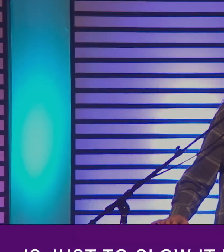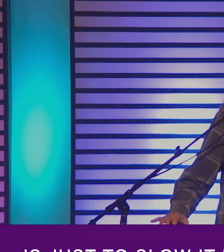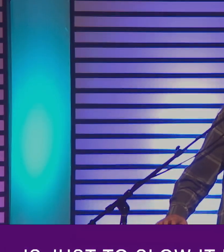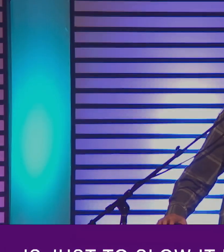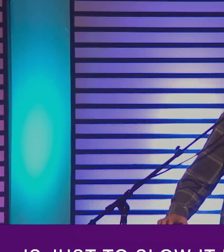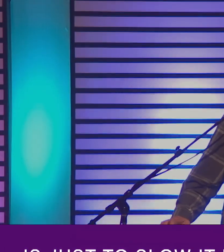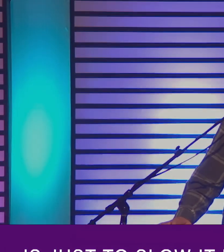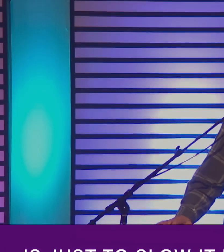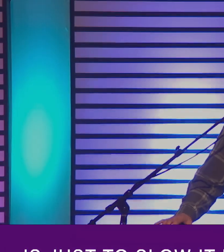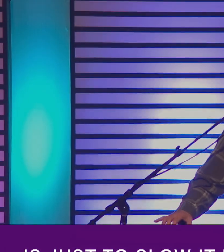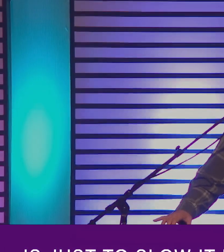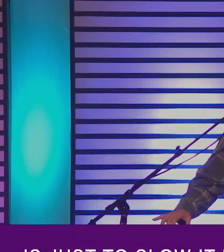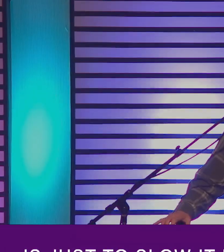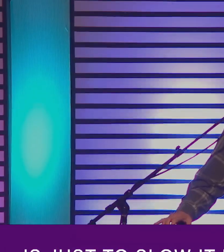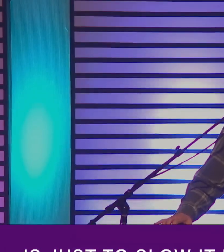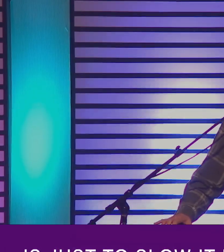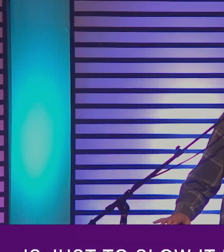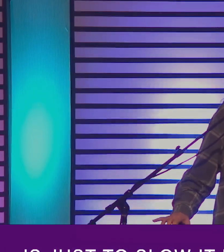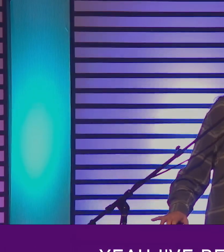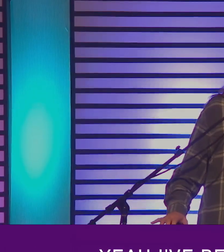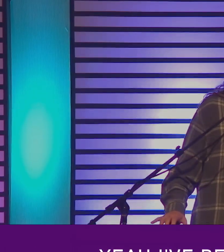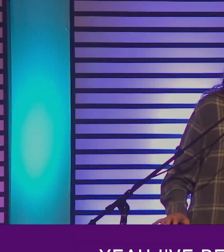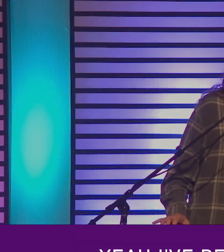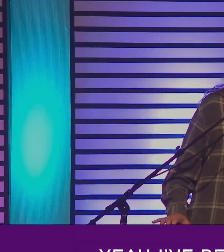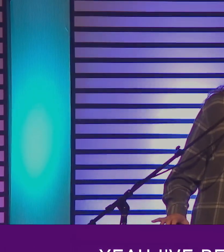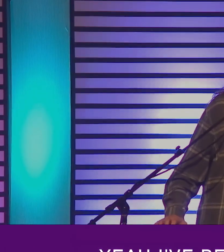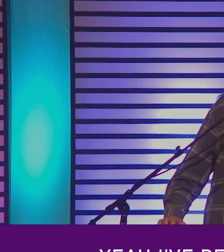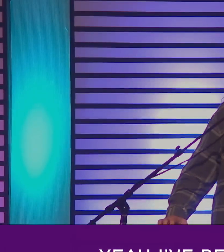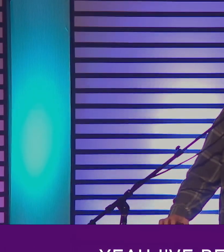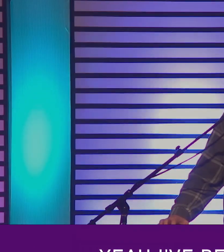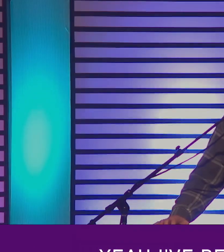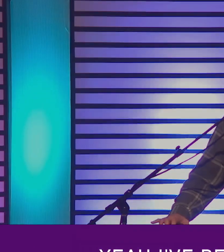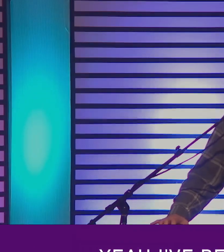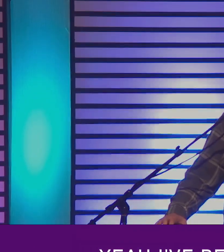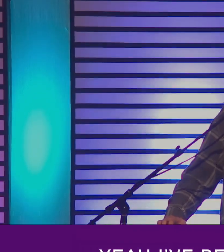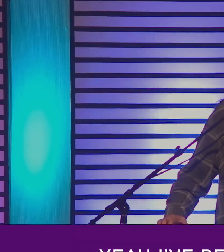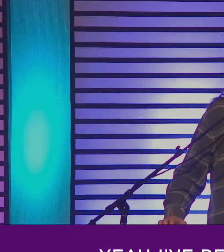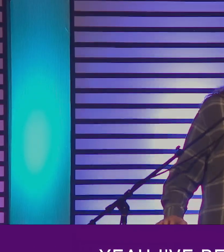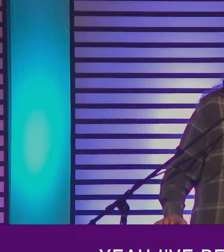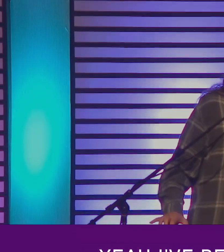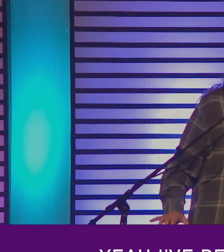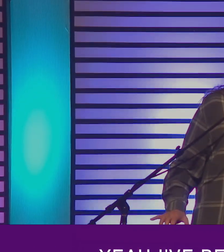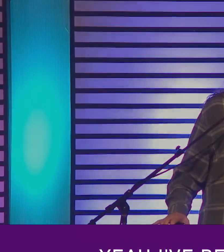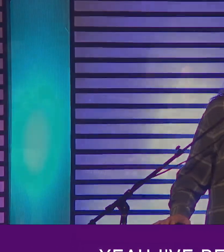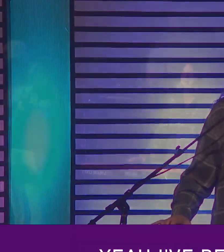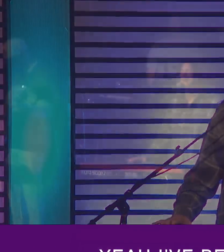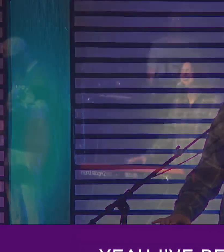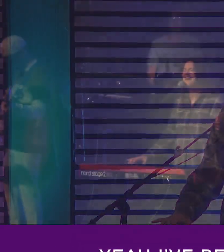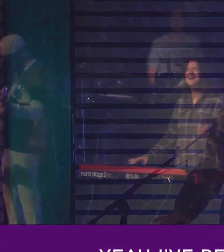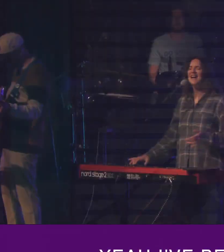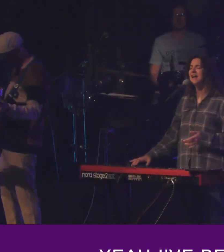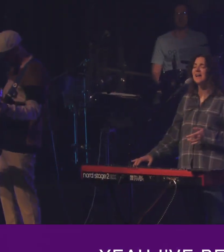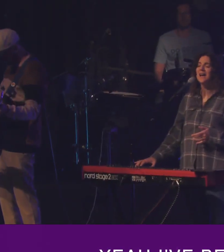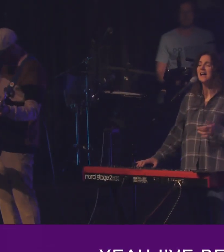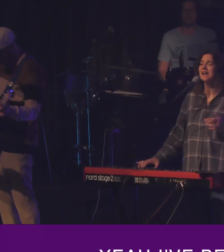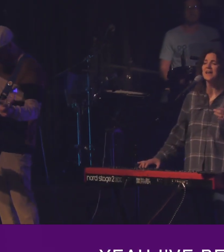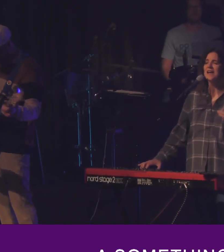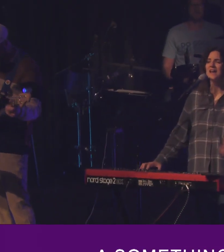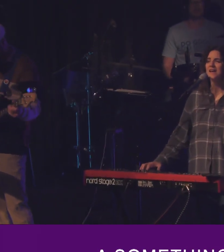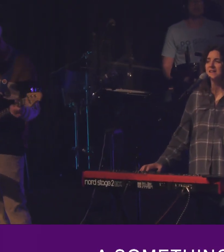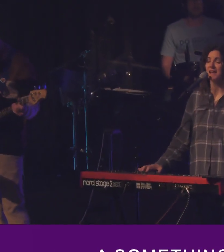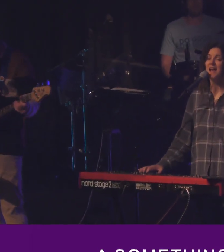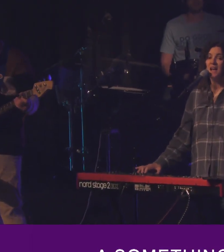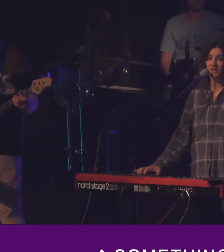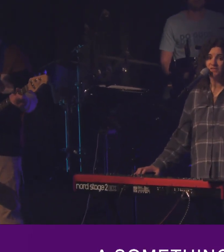is just to slow it down and breathe. Yeah, I've been chasing